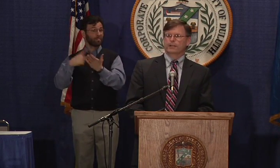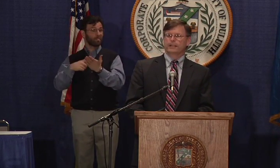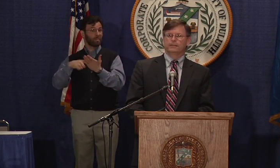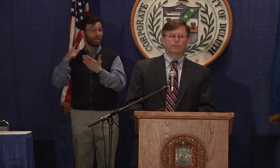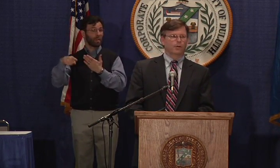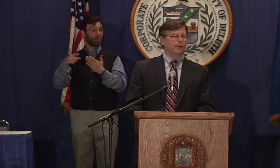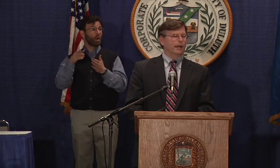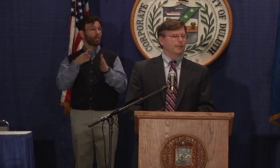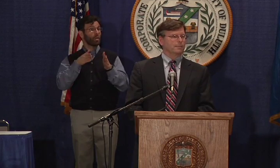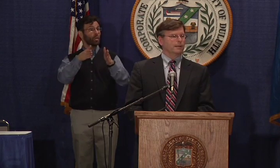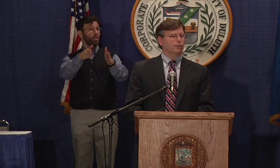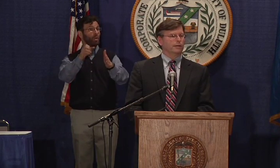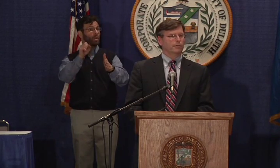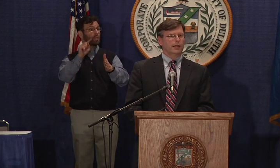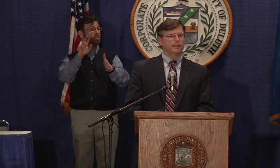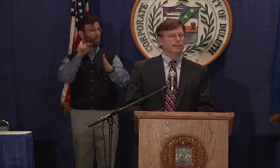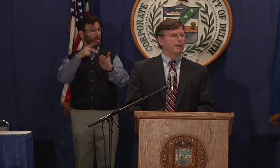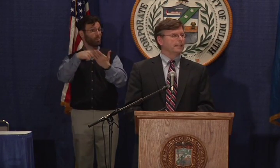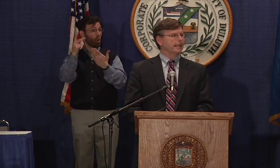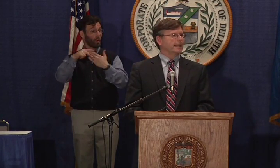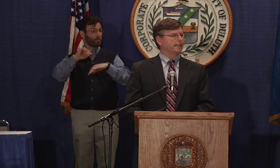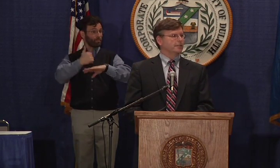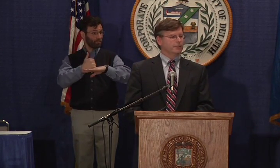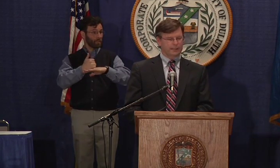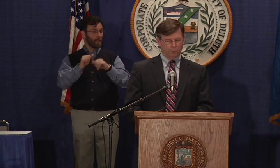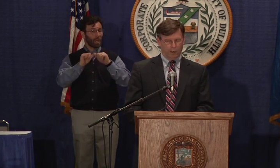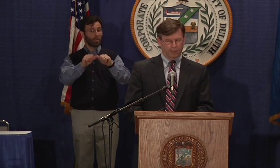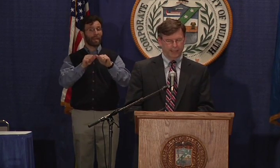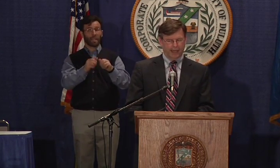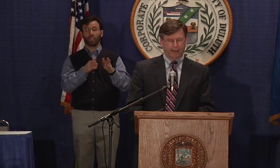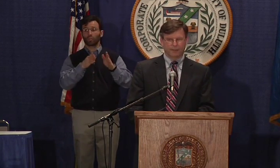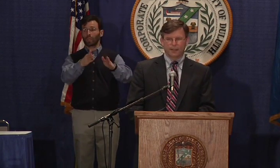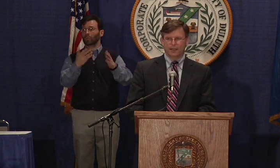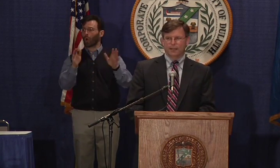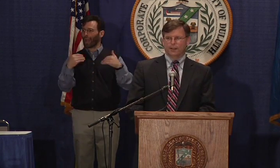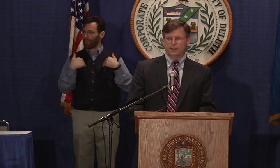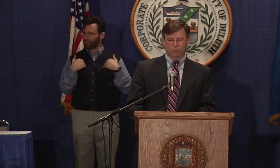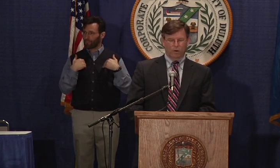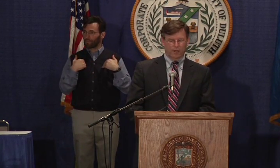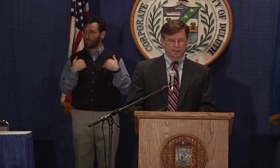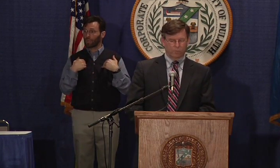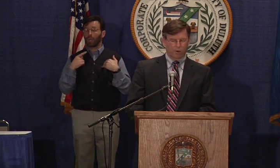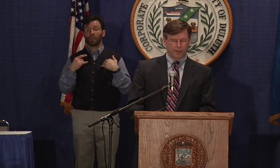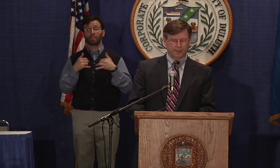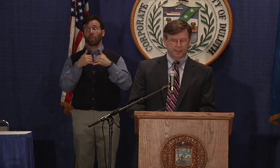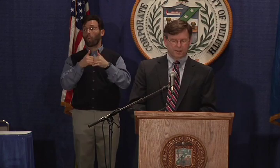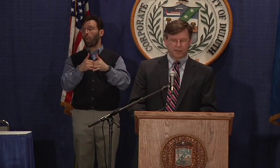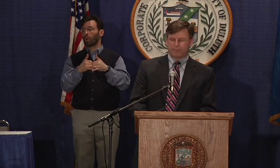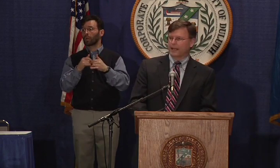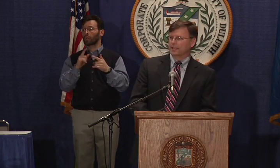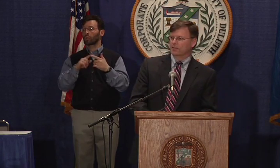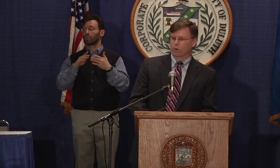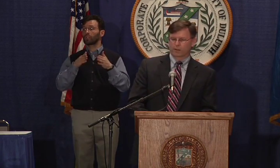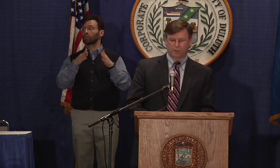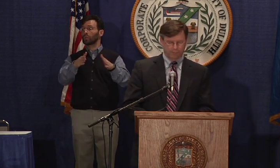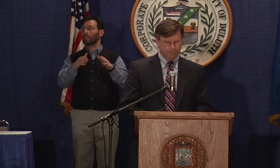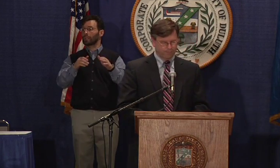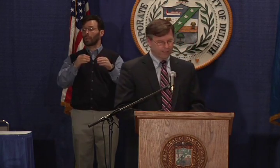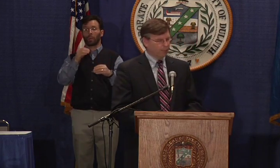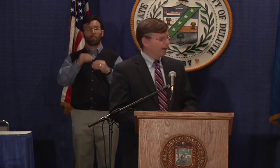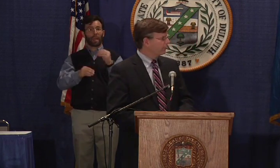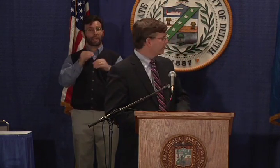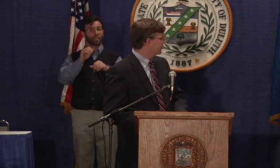the street program that's been put in place and maintaining the streets that we already have. This award is awarded to the Street Maintenance Work